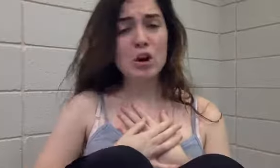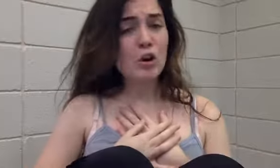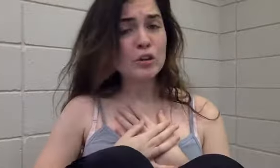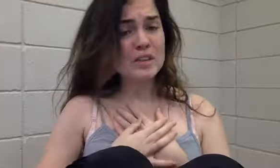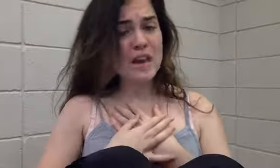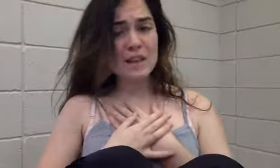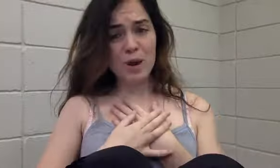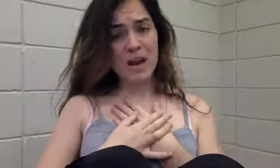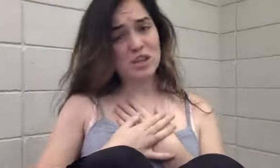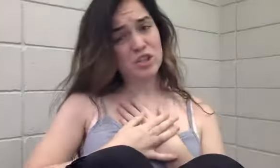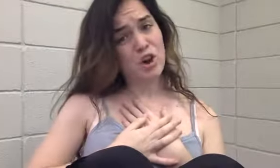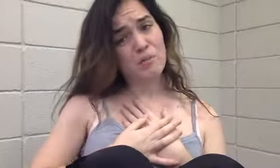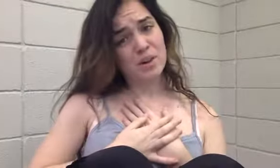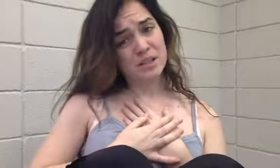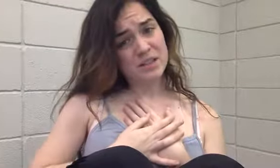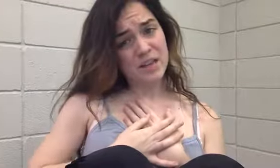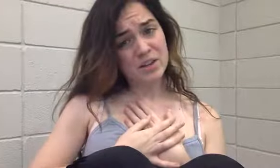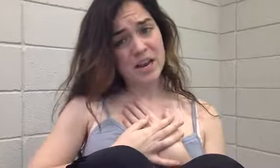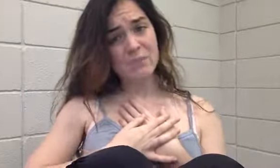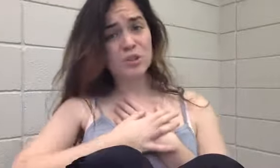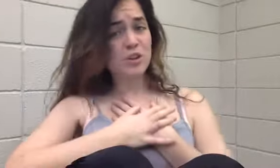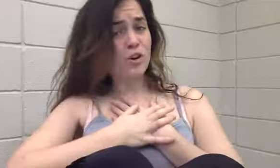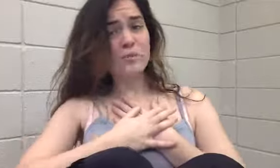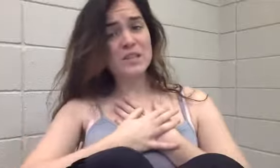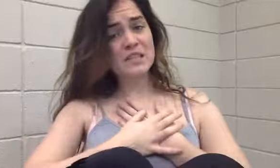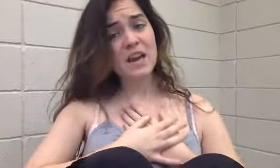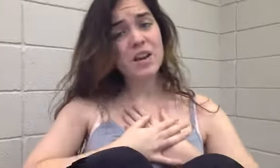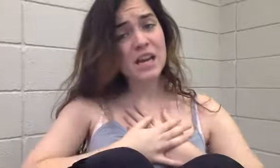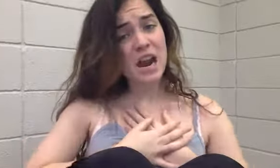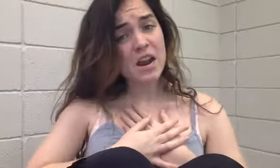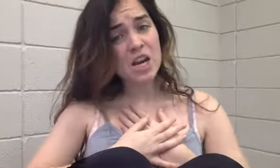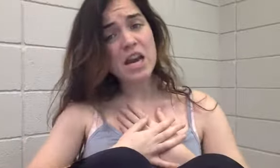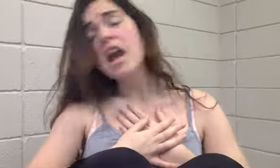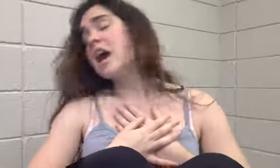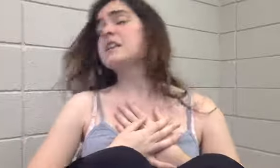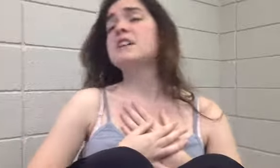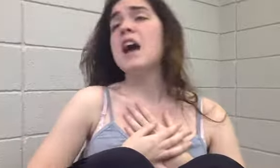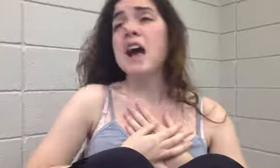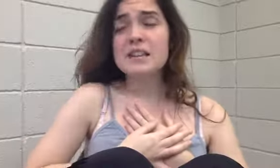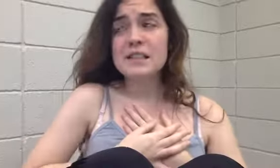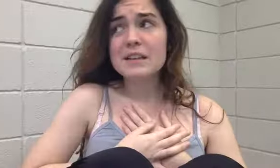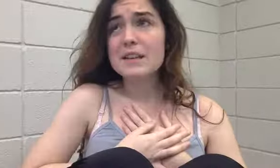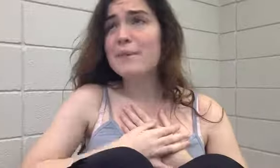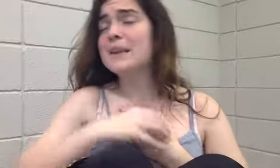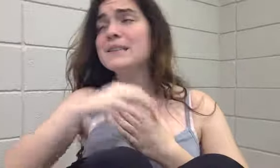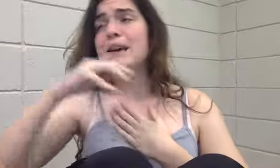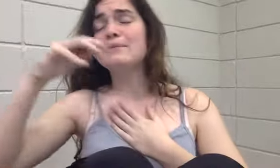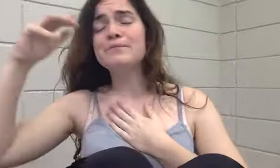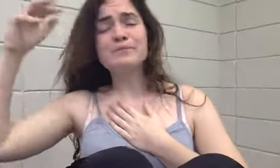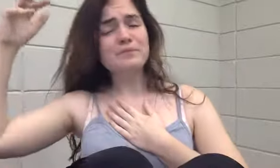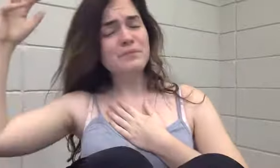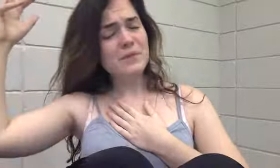girls that were out at Starbucks the other day were calling me Scary Carrie, and I said to them, I said, you